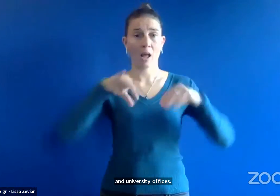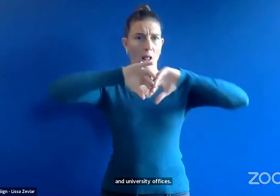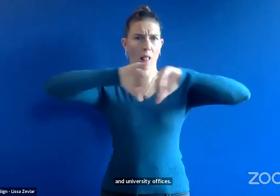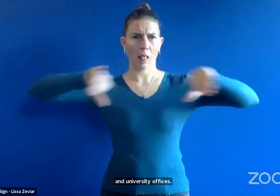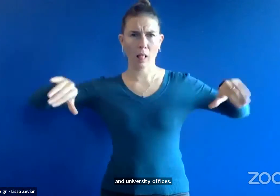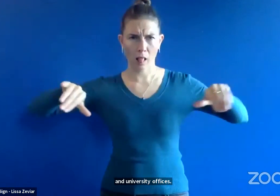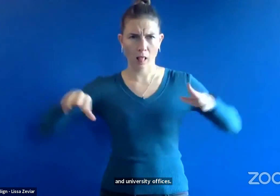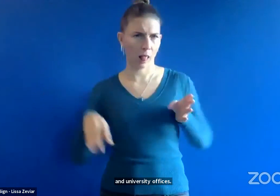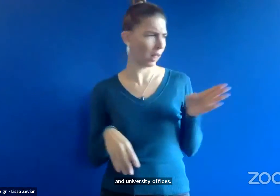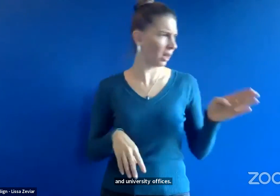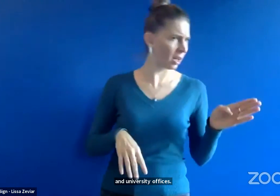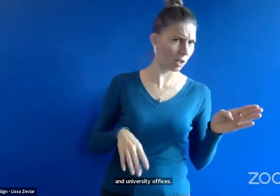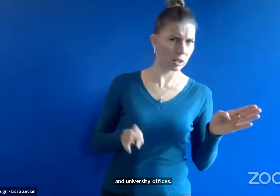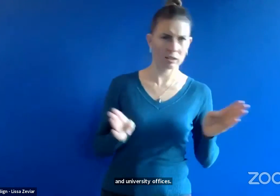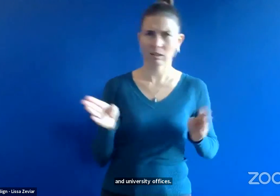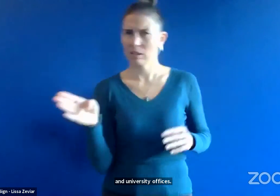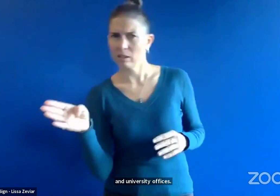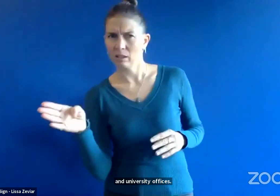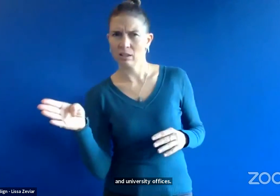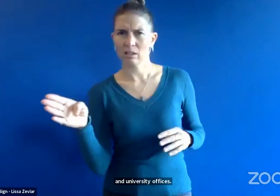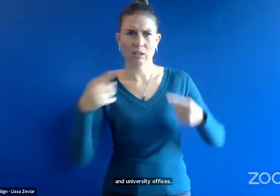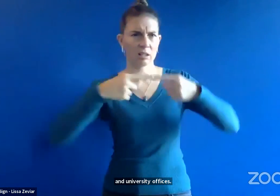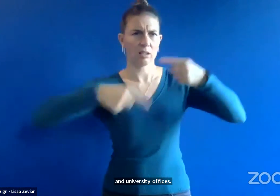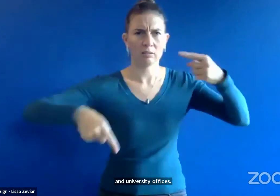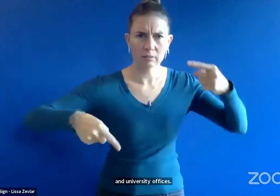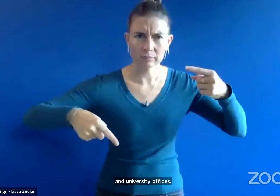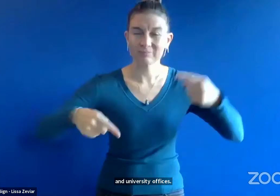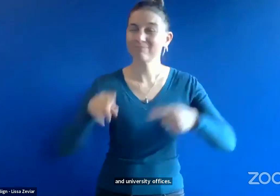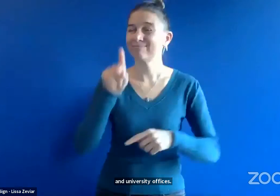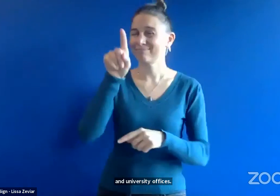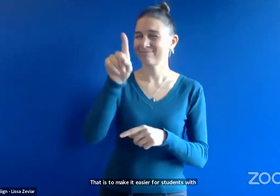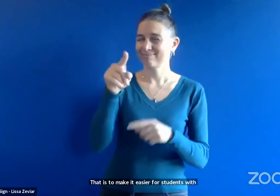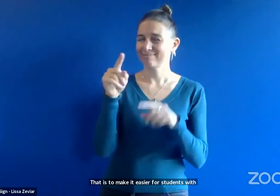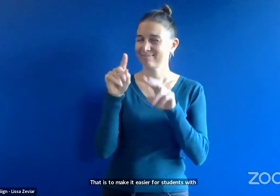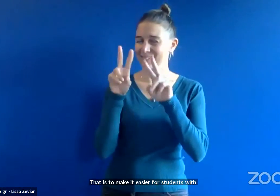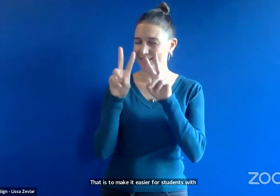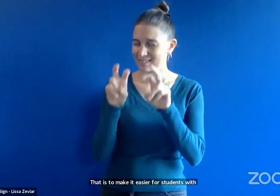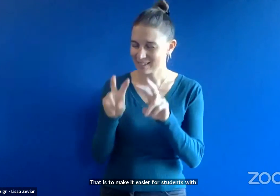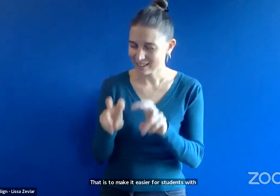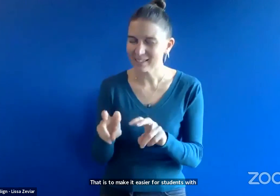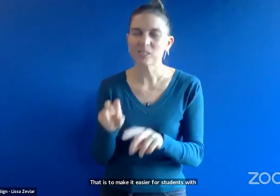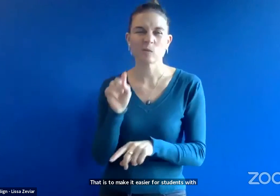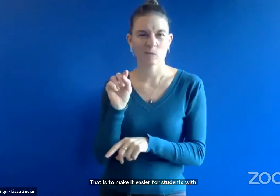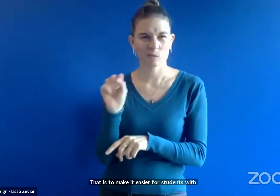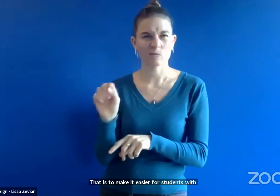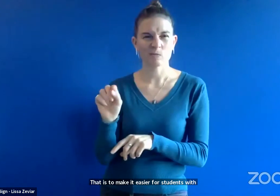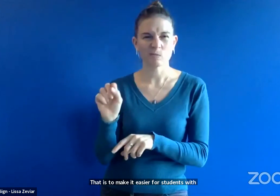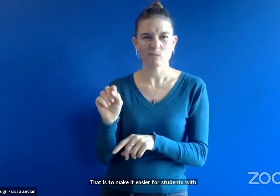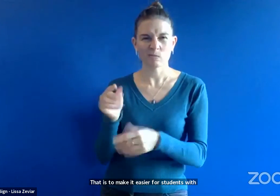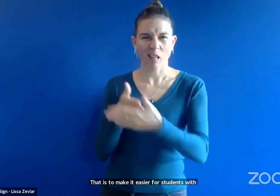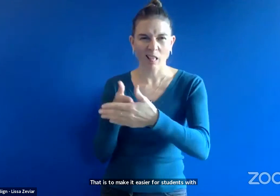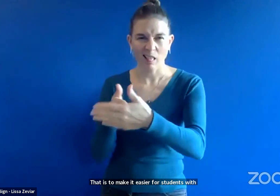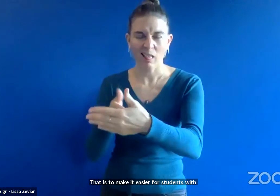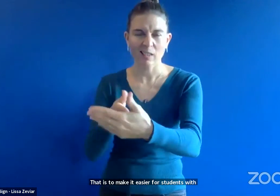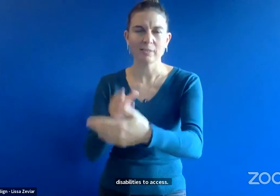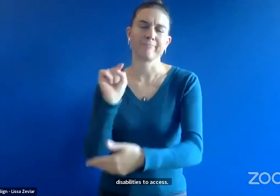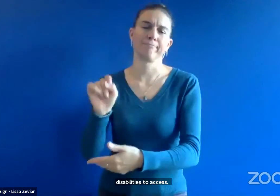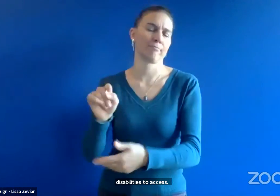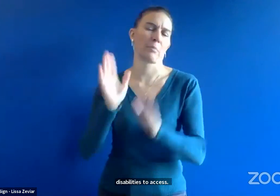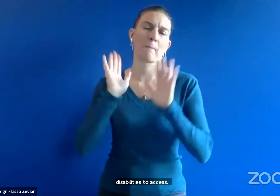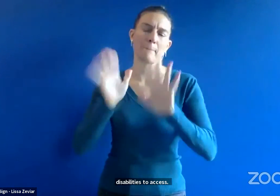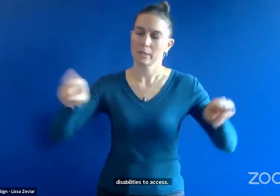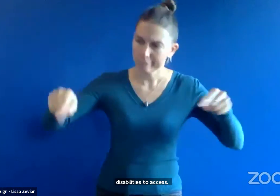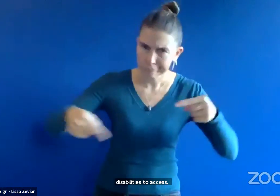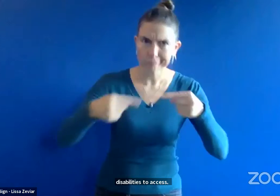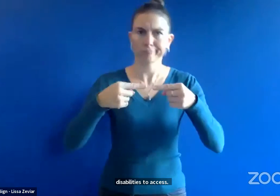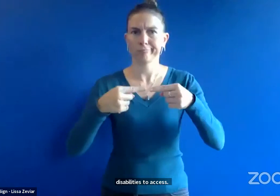also in the results of your study that this was still an obstacle. And